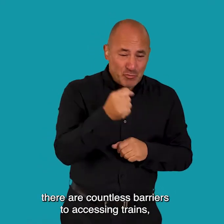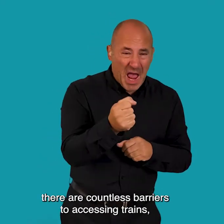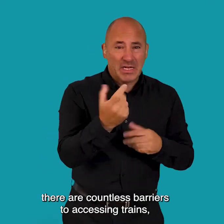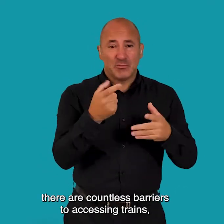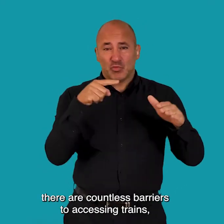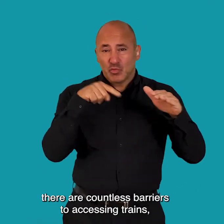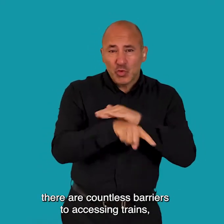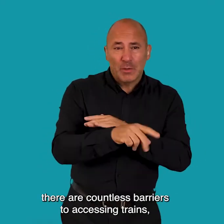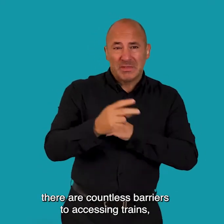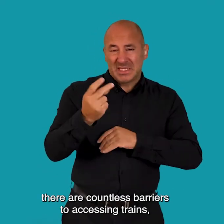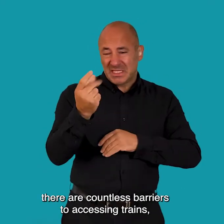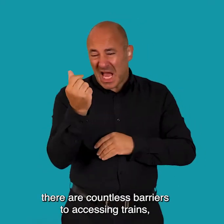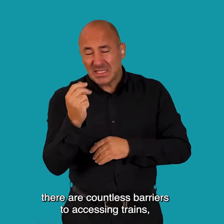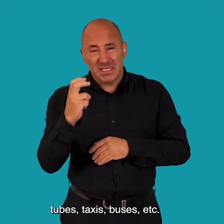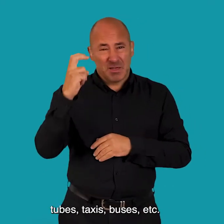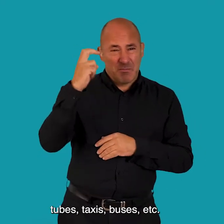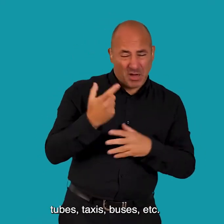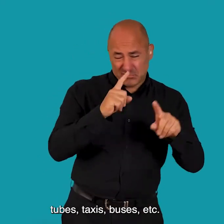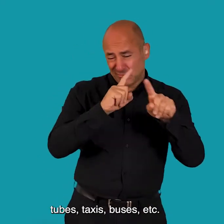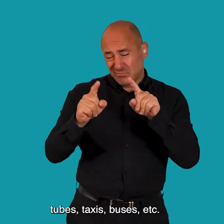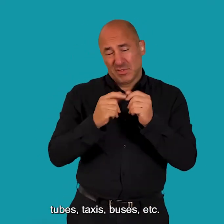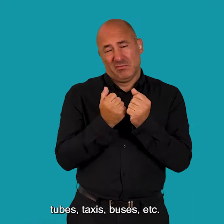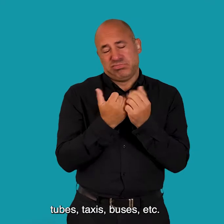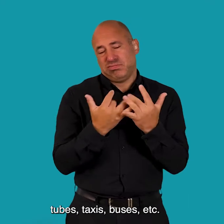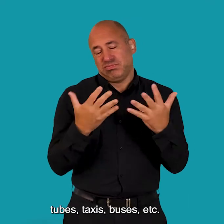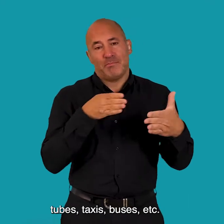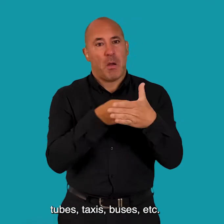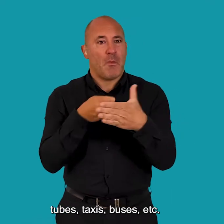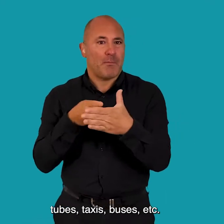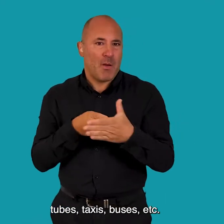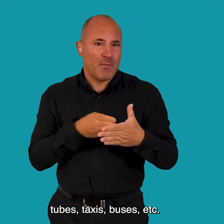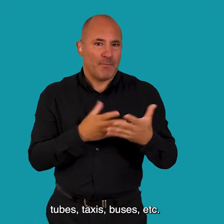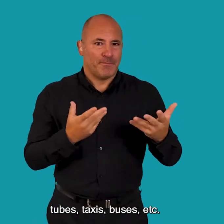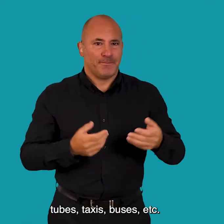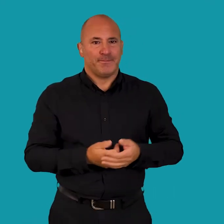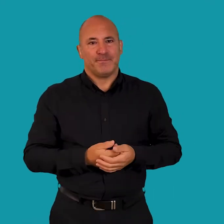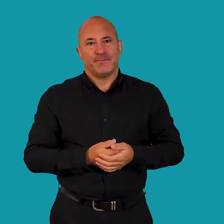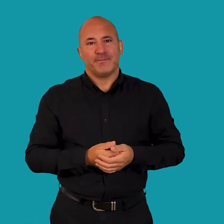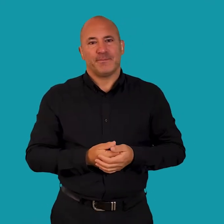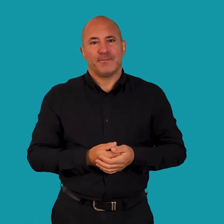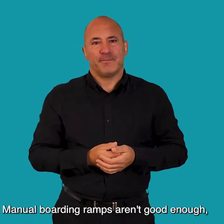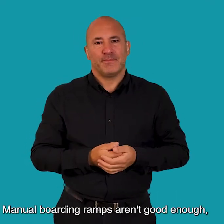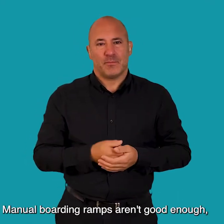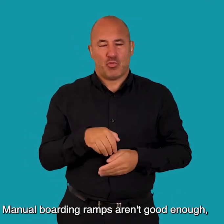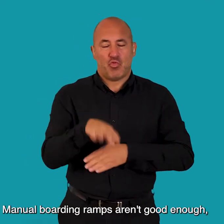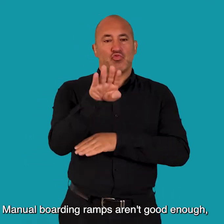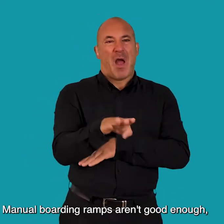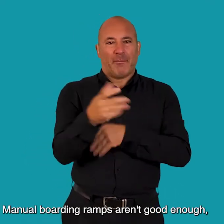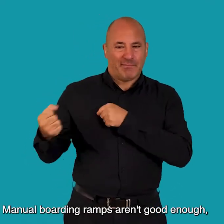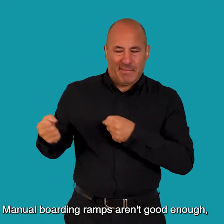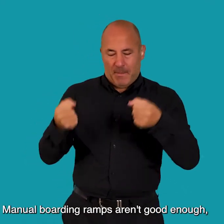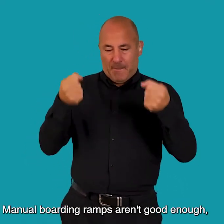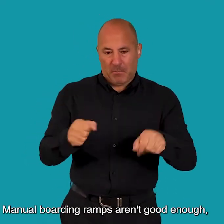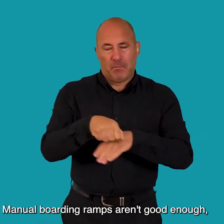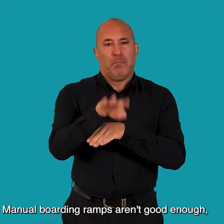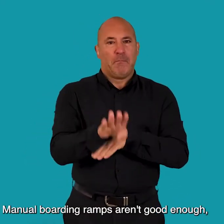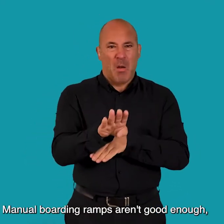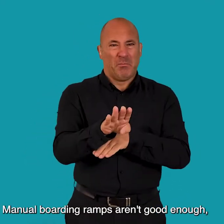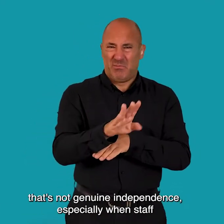to accessing trains, tubes, taxis, buses, etc. Manual boarding ramps aren't good enough. That's